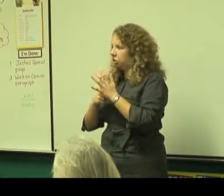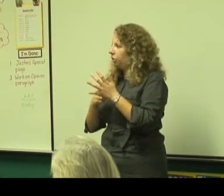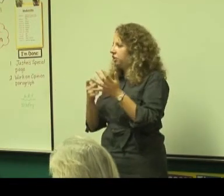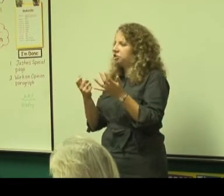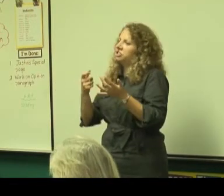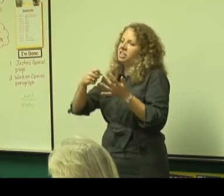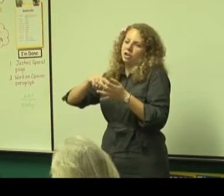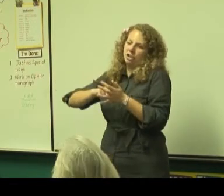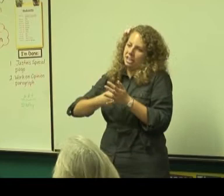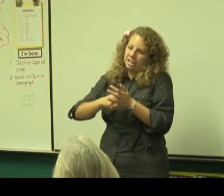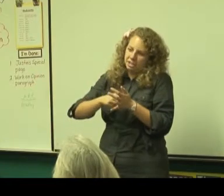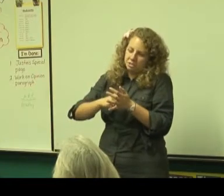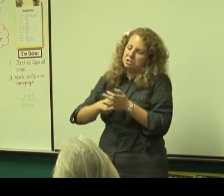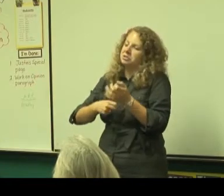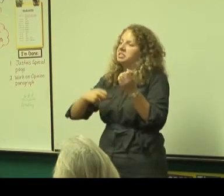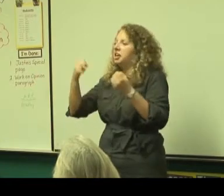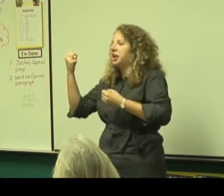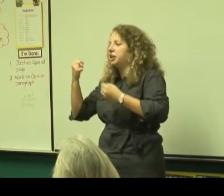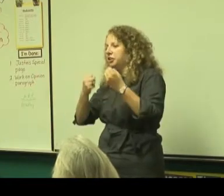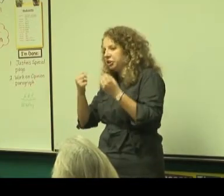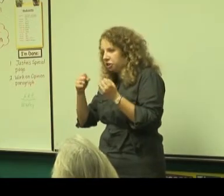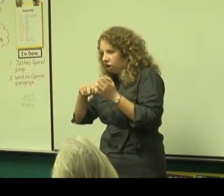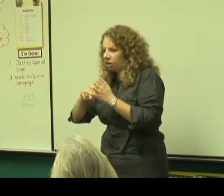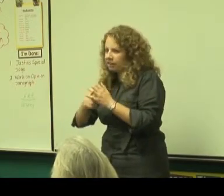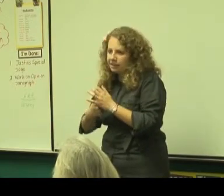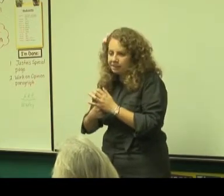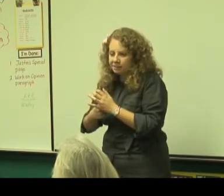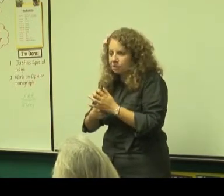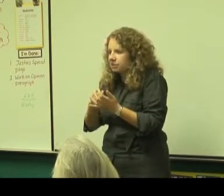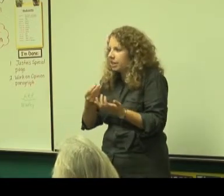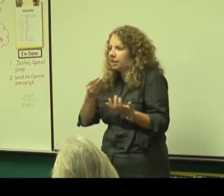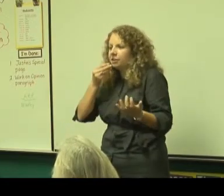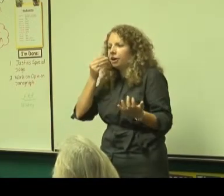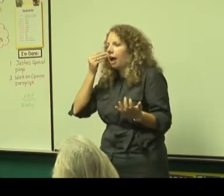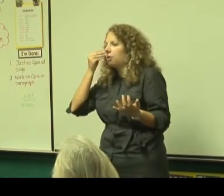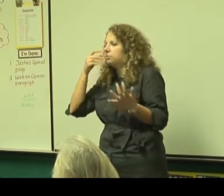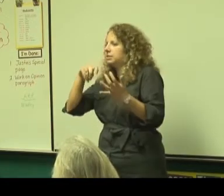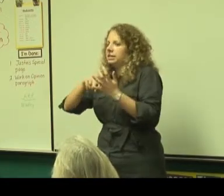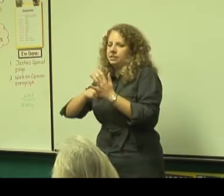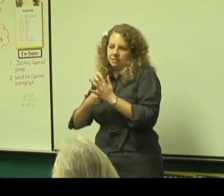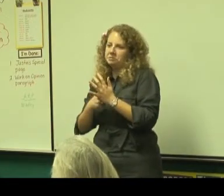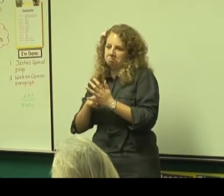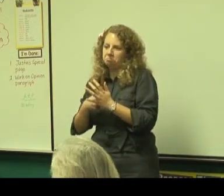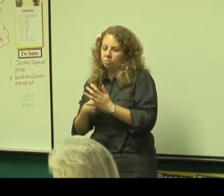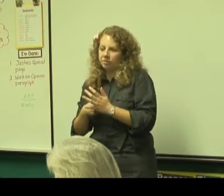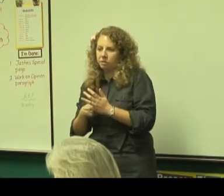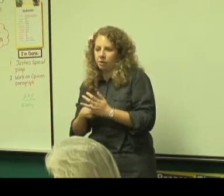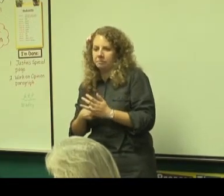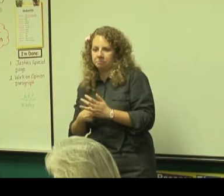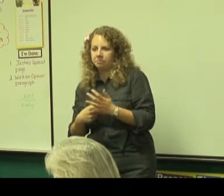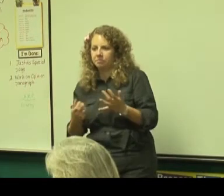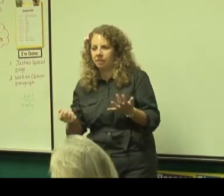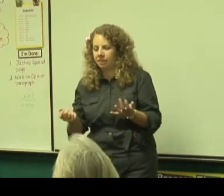Or you could just say your keys. You could say your car keys. You could say your house keys. Whatever you want, like that.